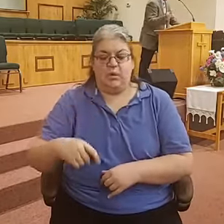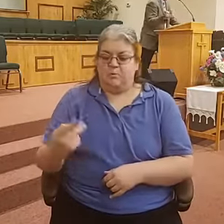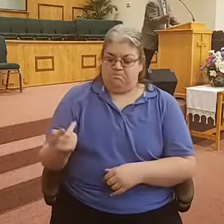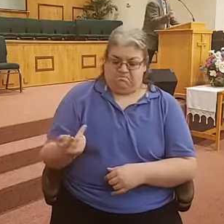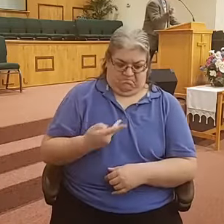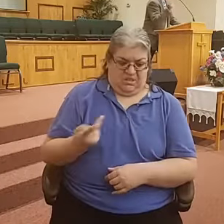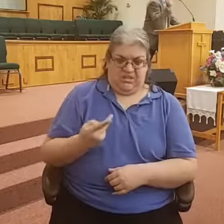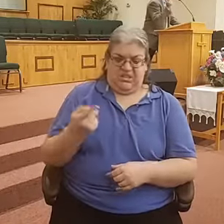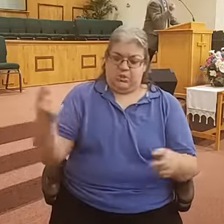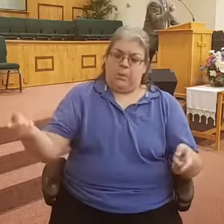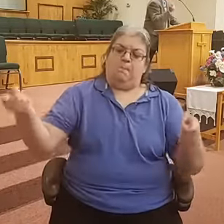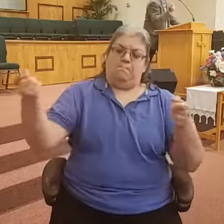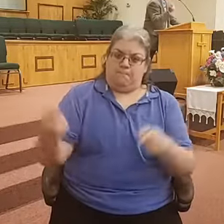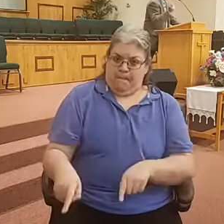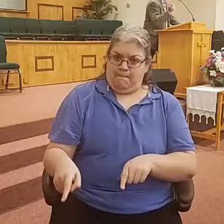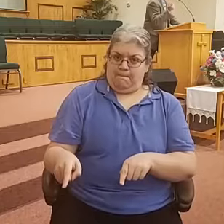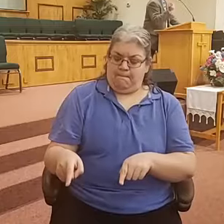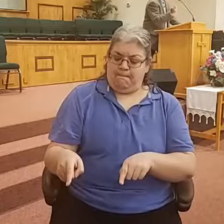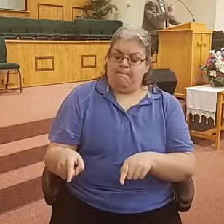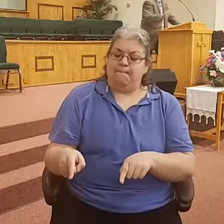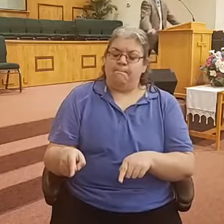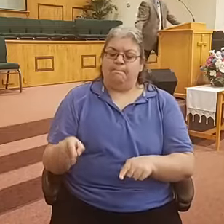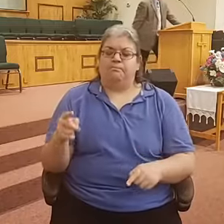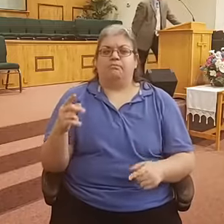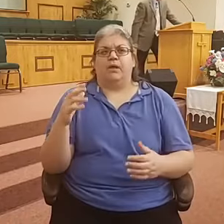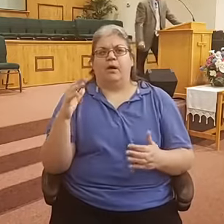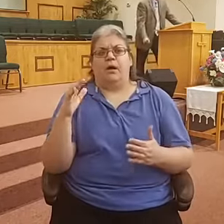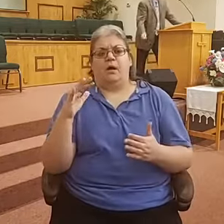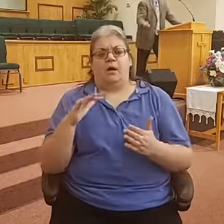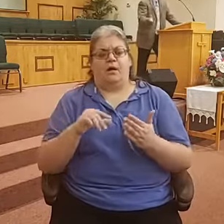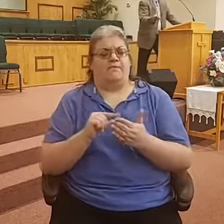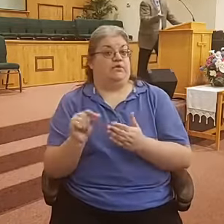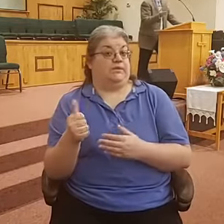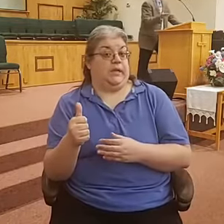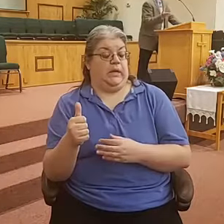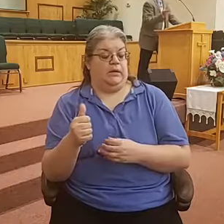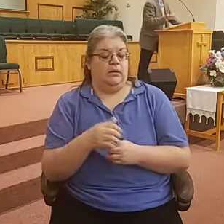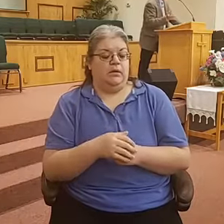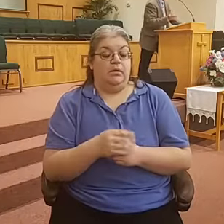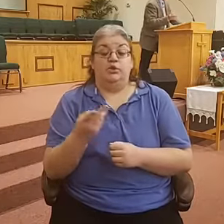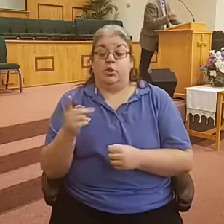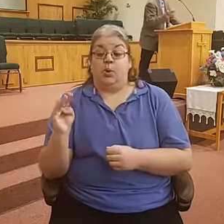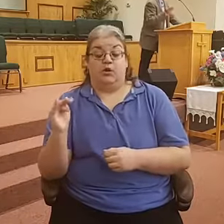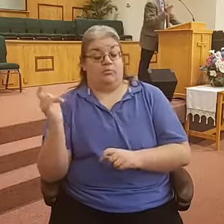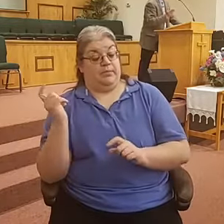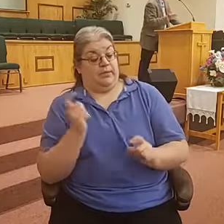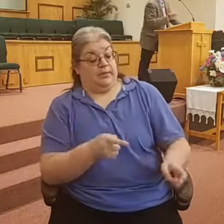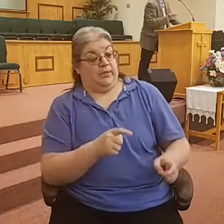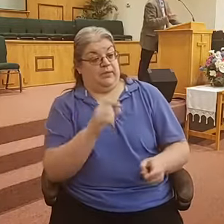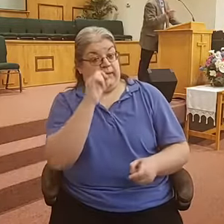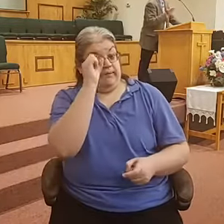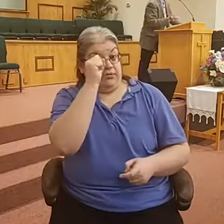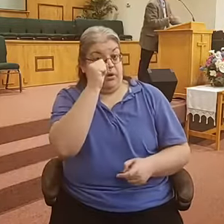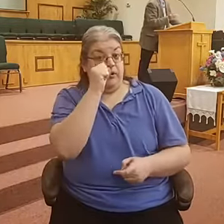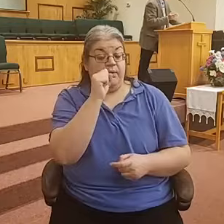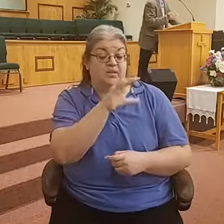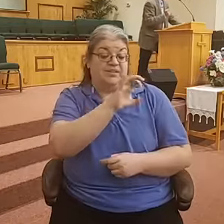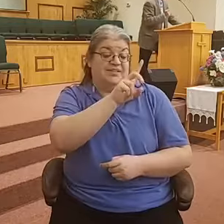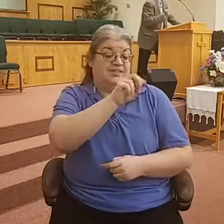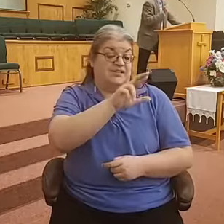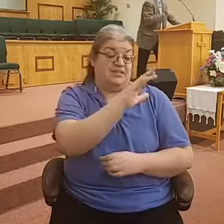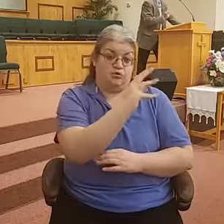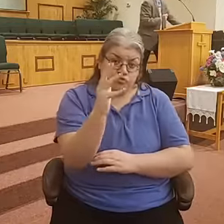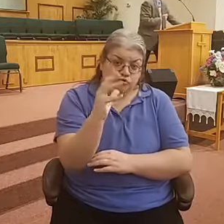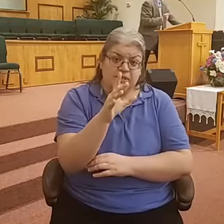and we look down at verse 10. So Hiram gave Solomon cedar trees and fir